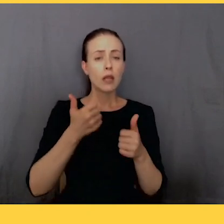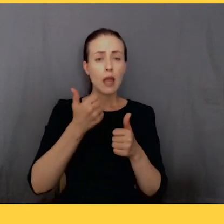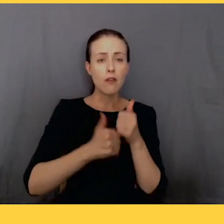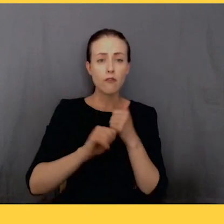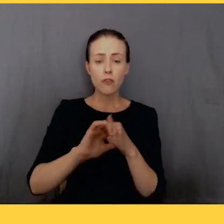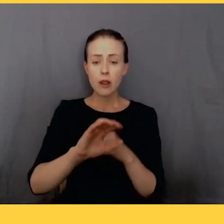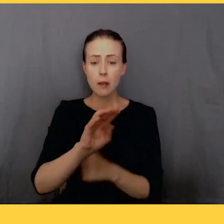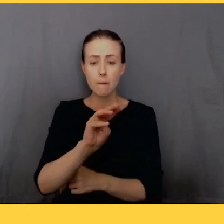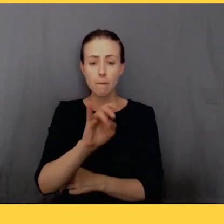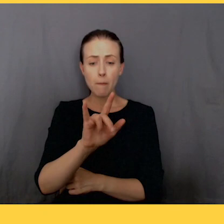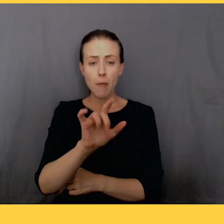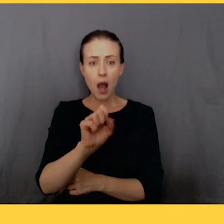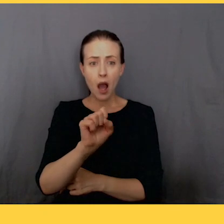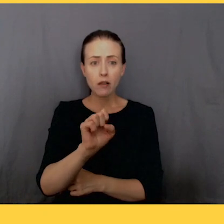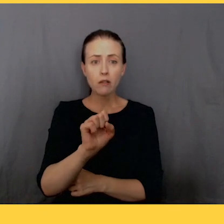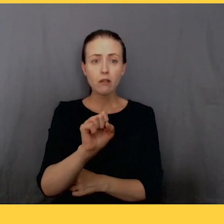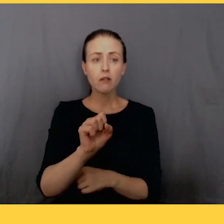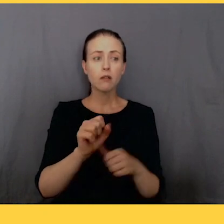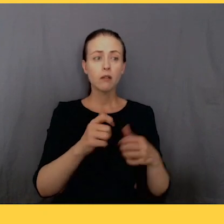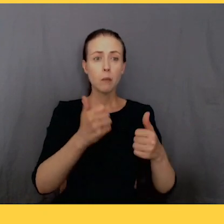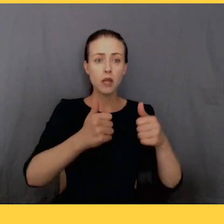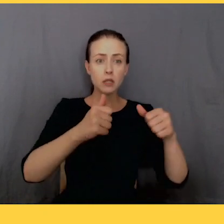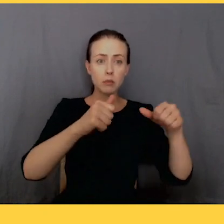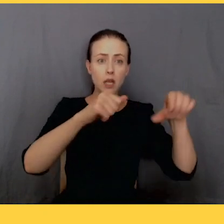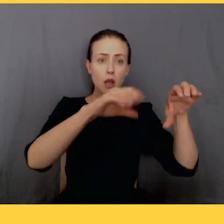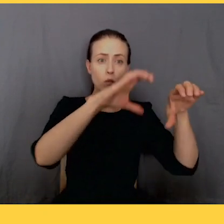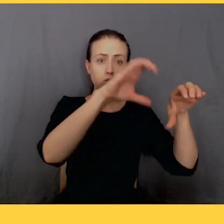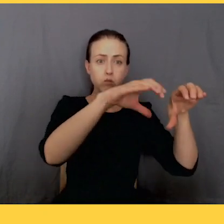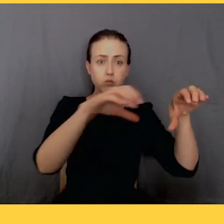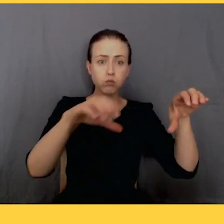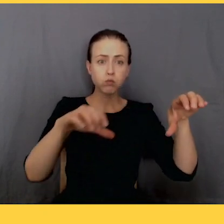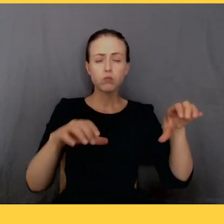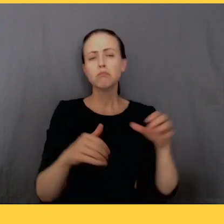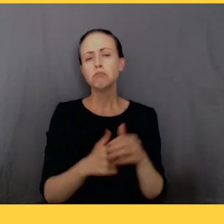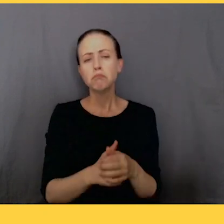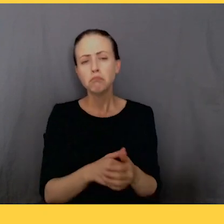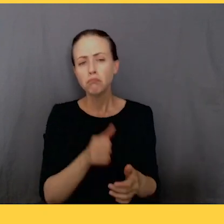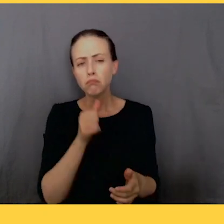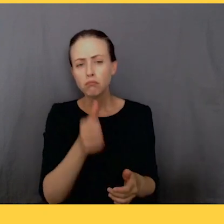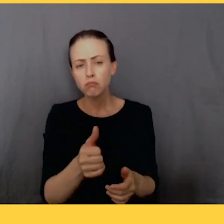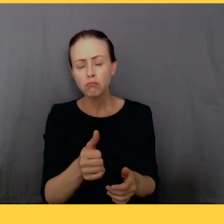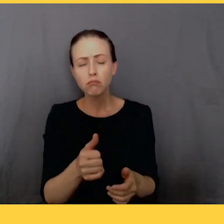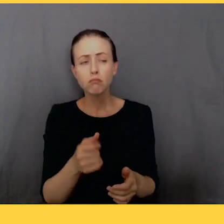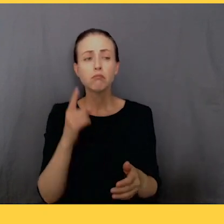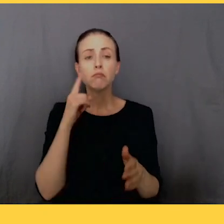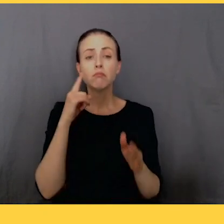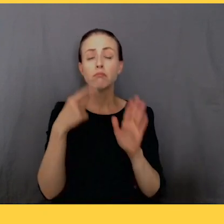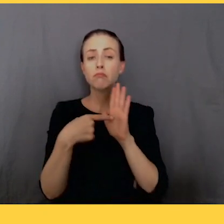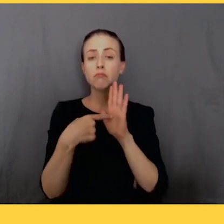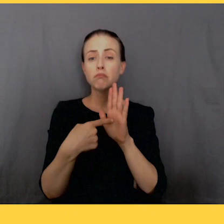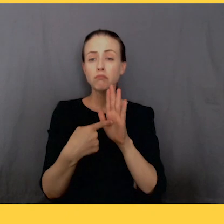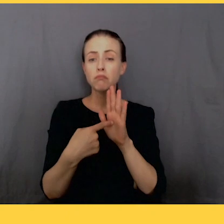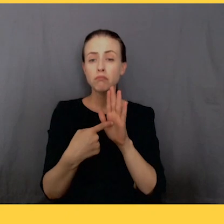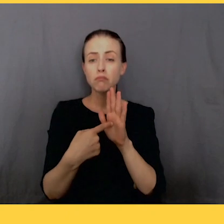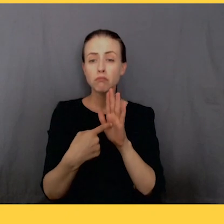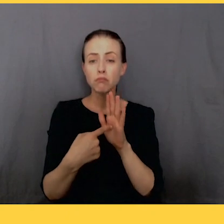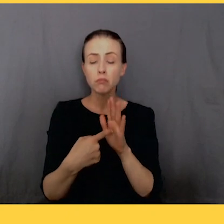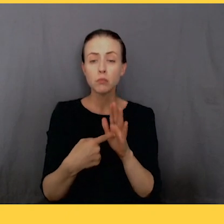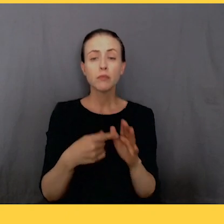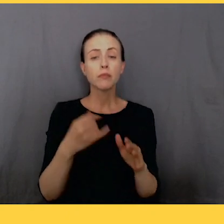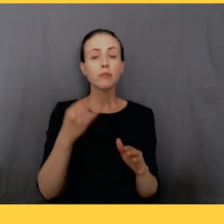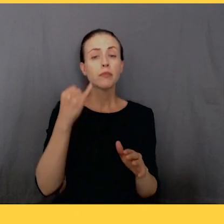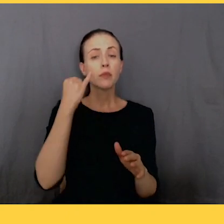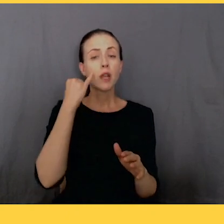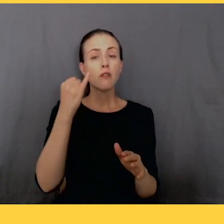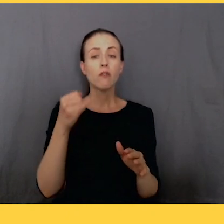risk area needs to be covered. An example of that is a portion of our line covered through travel or traverse through